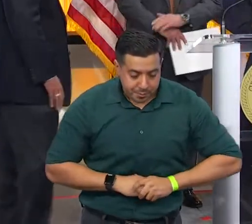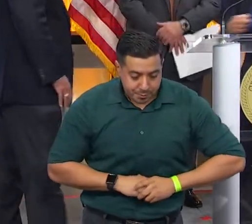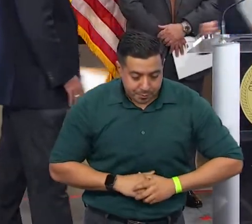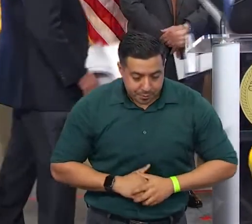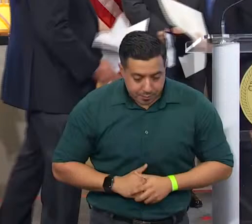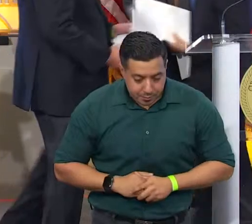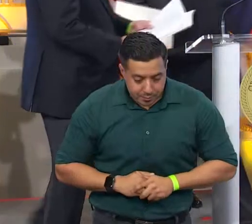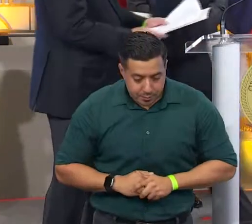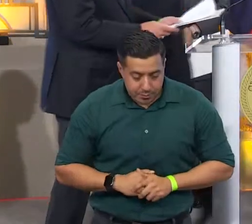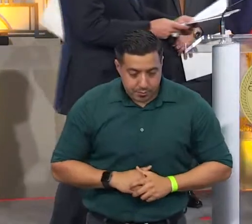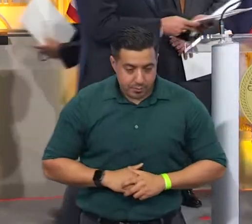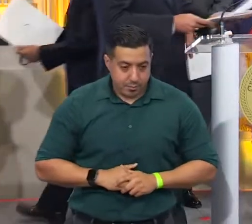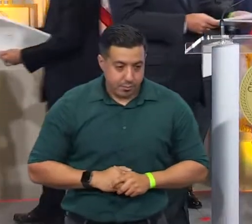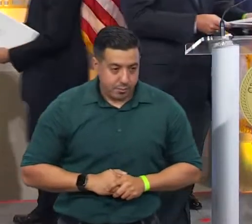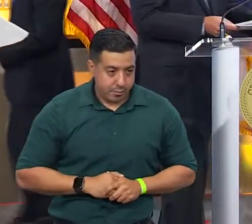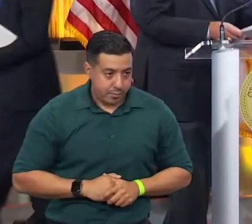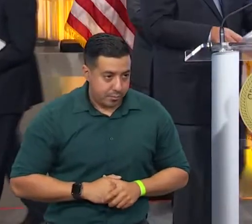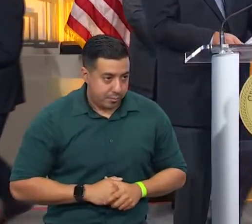Okay.